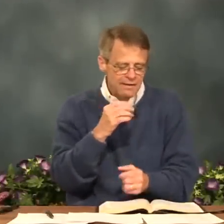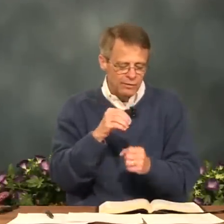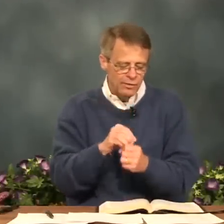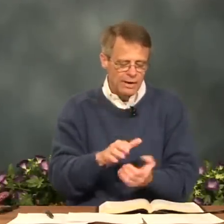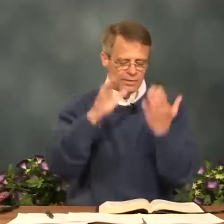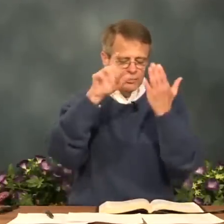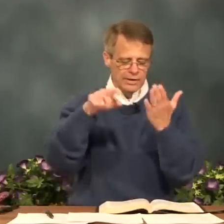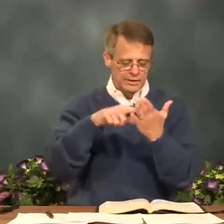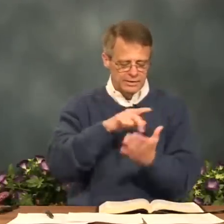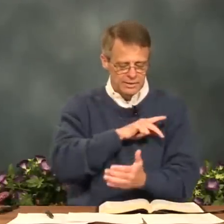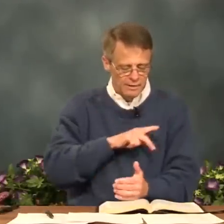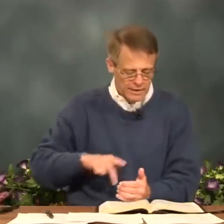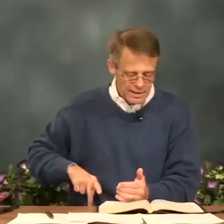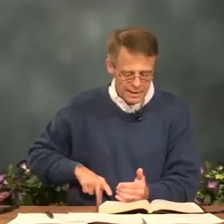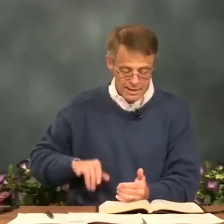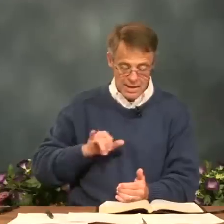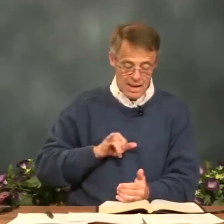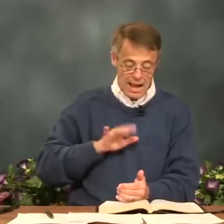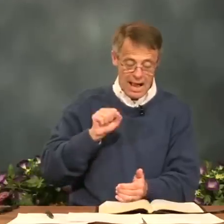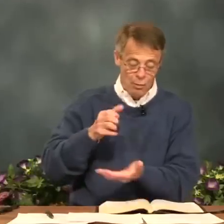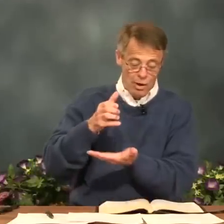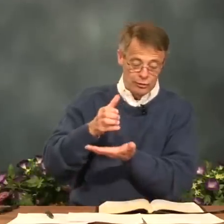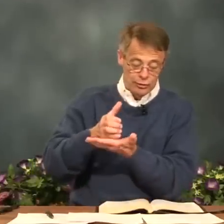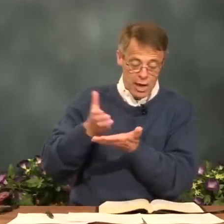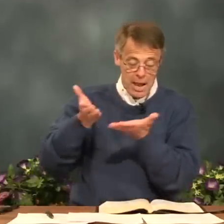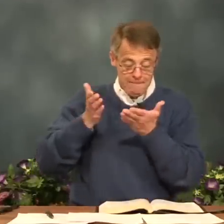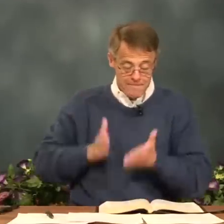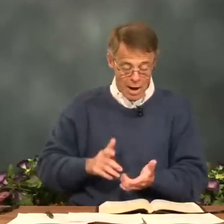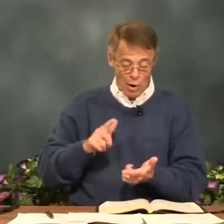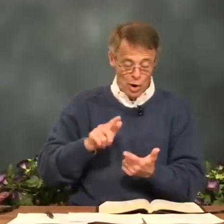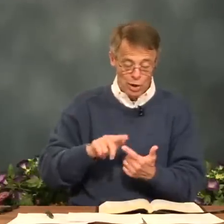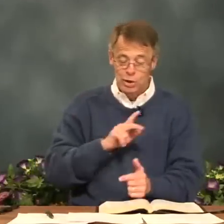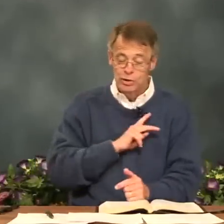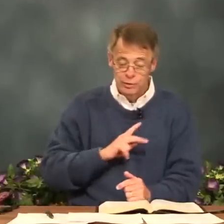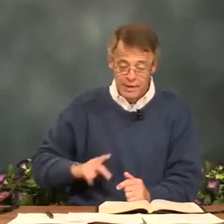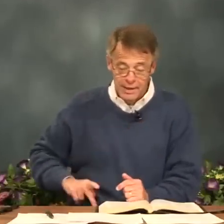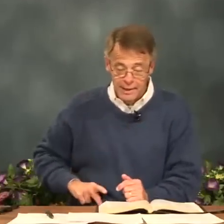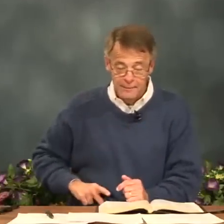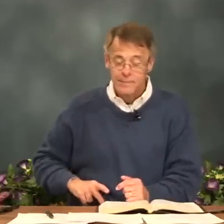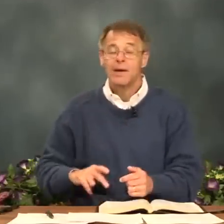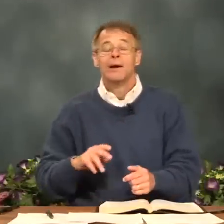favor in the presence of the king. I was the cupbearer to the king.